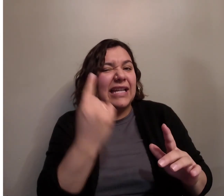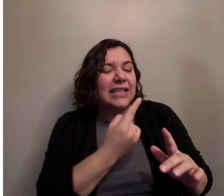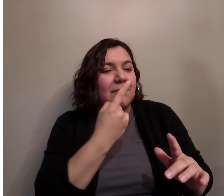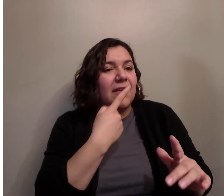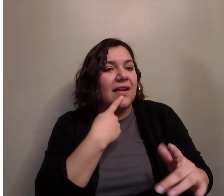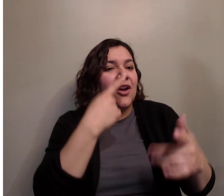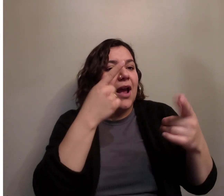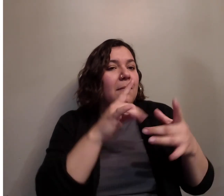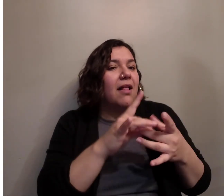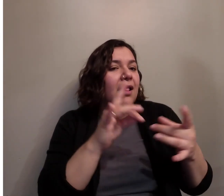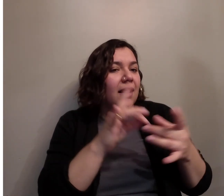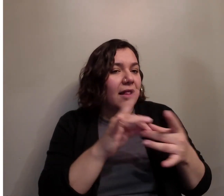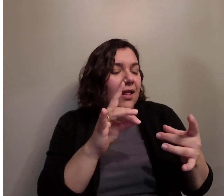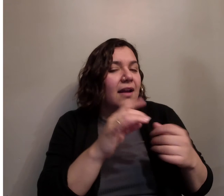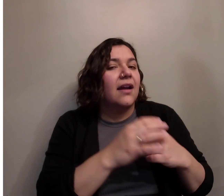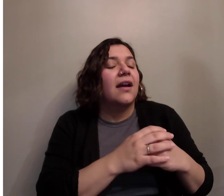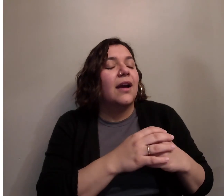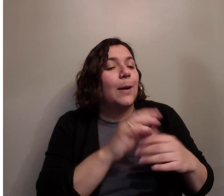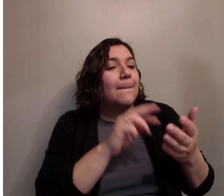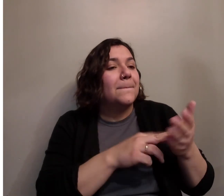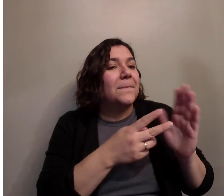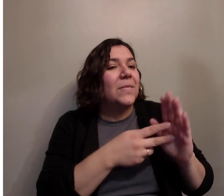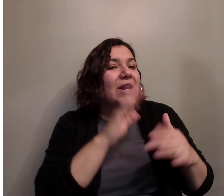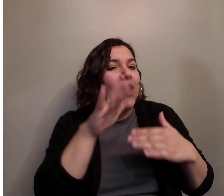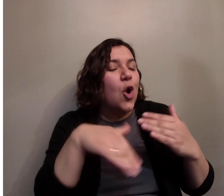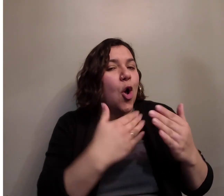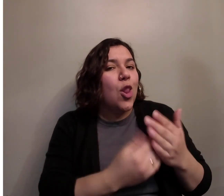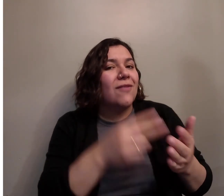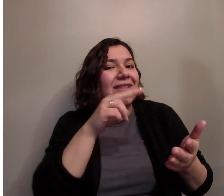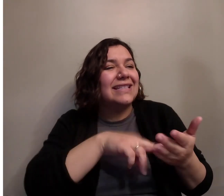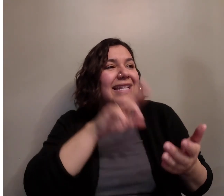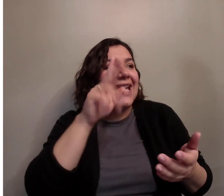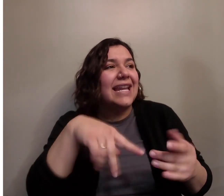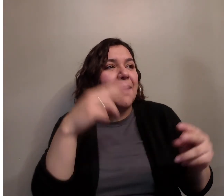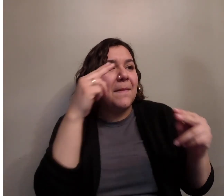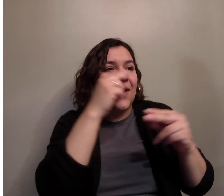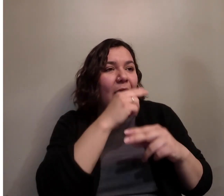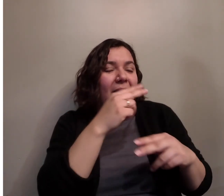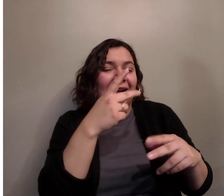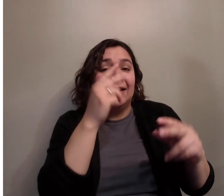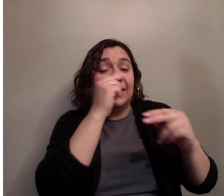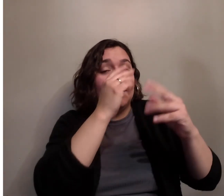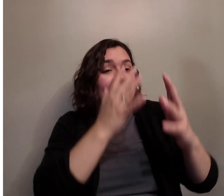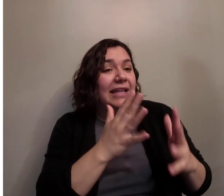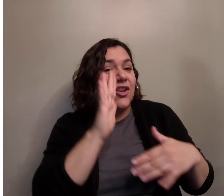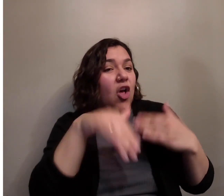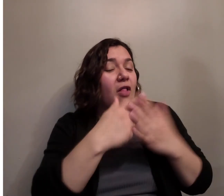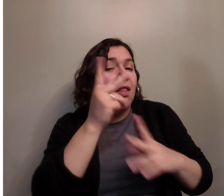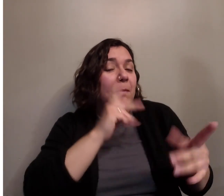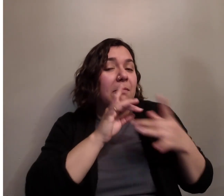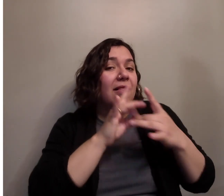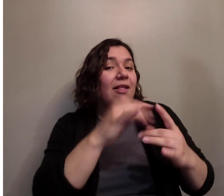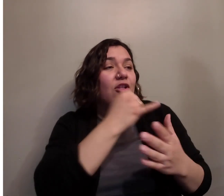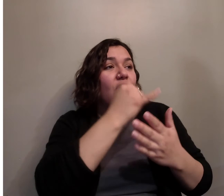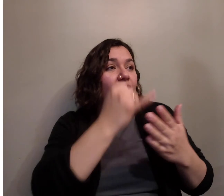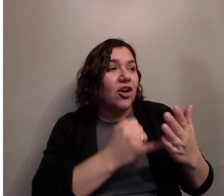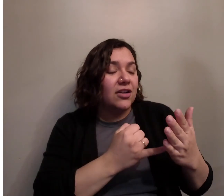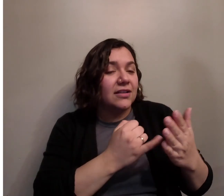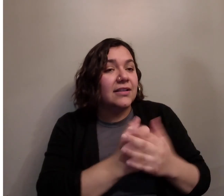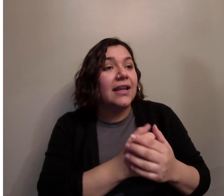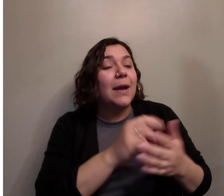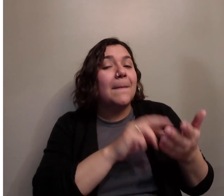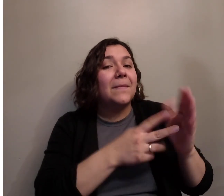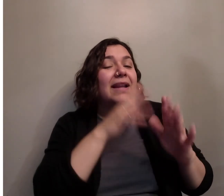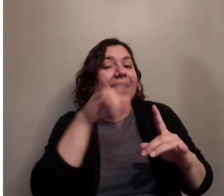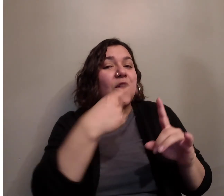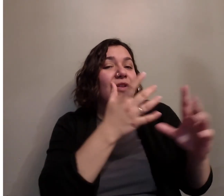were saying something in passing which made me think that all the stand-up comics and people in the arts,